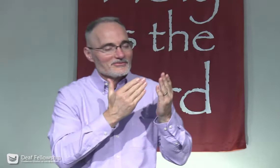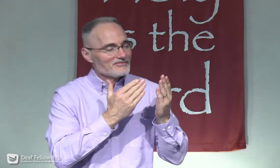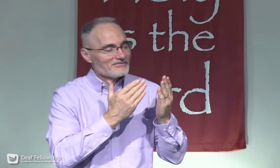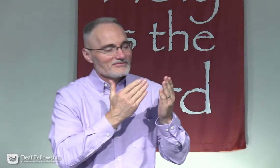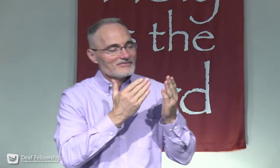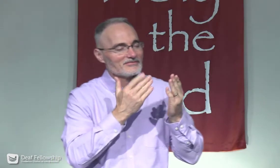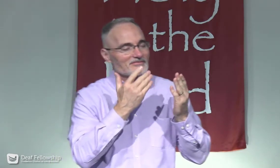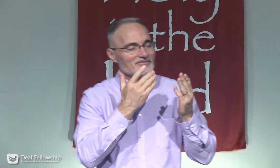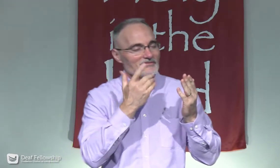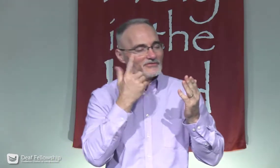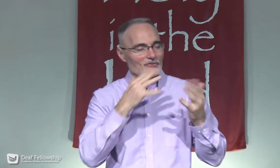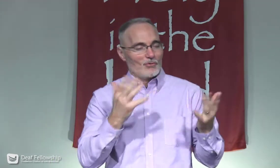Jesus,